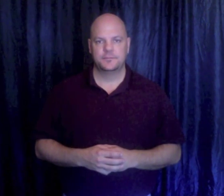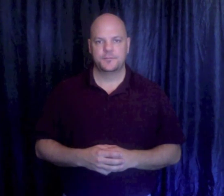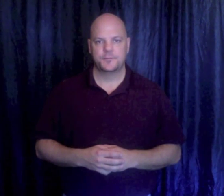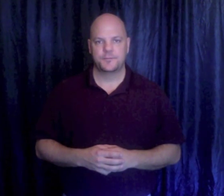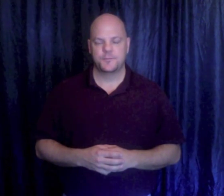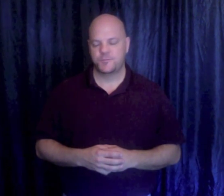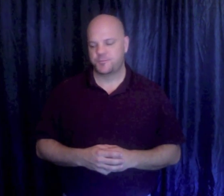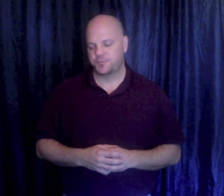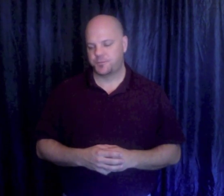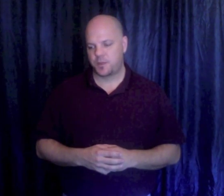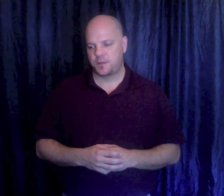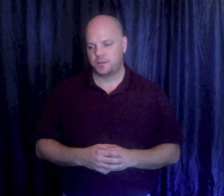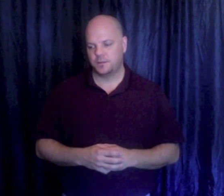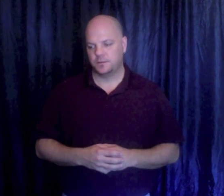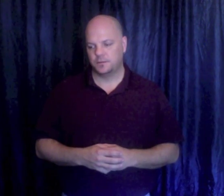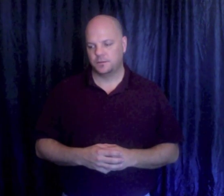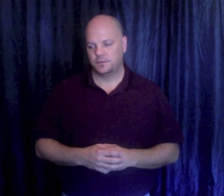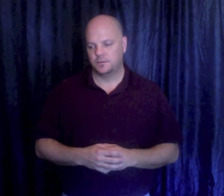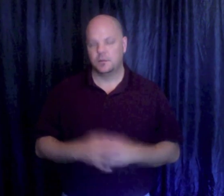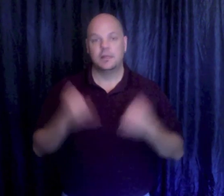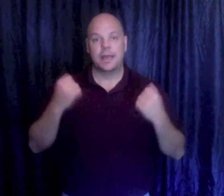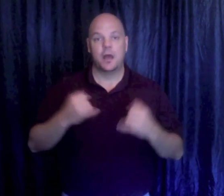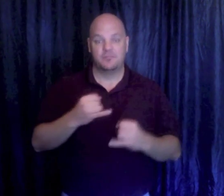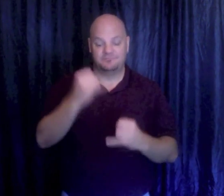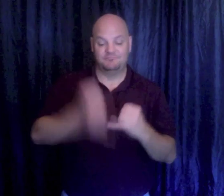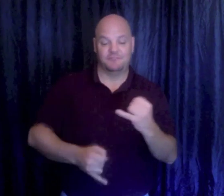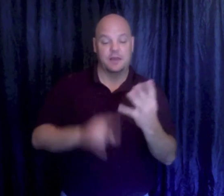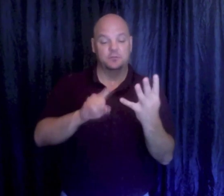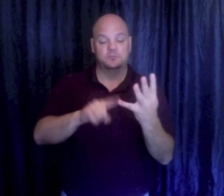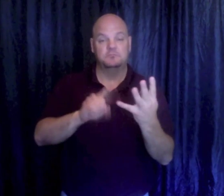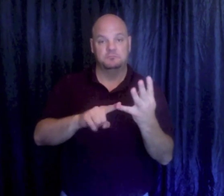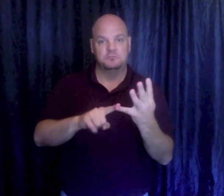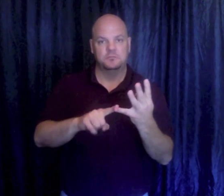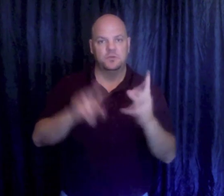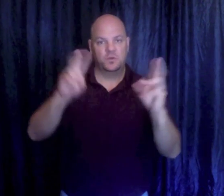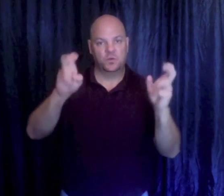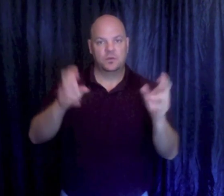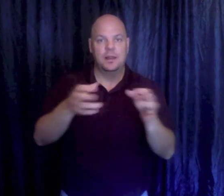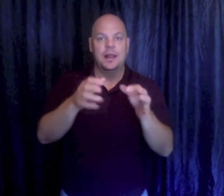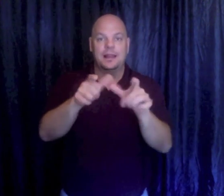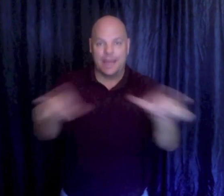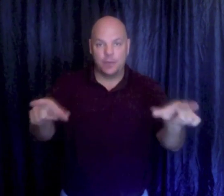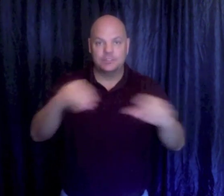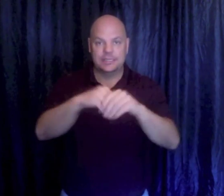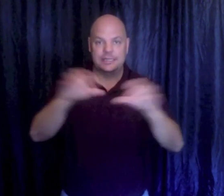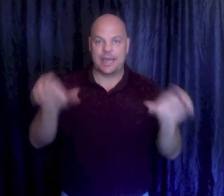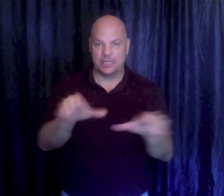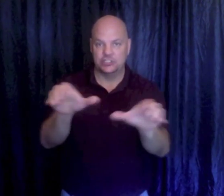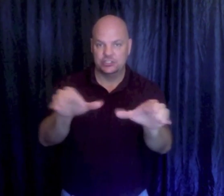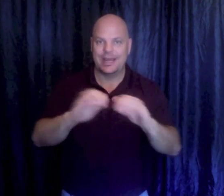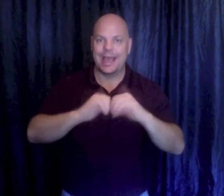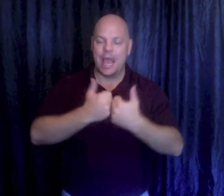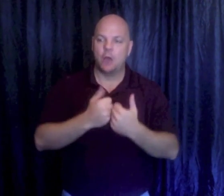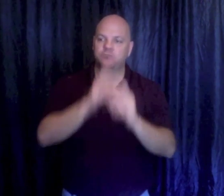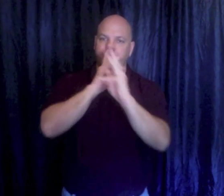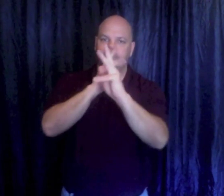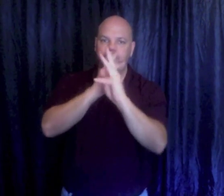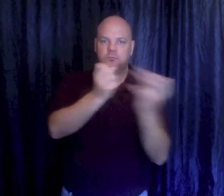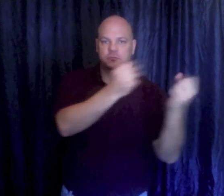So now we're going to get to our last part, which is the language. And how do we make the language work? Richard,